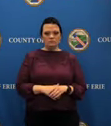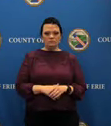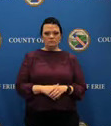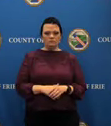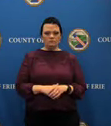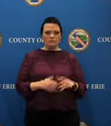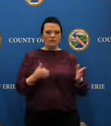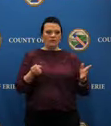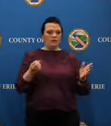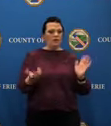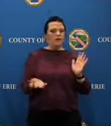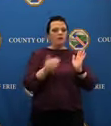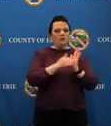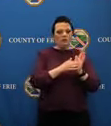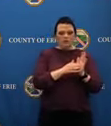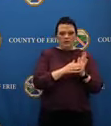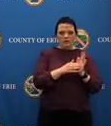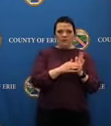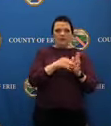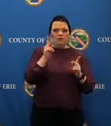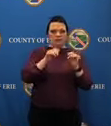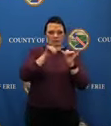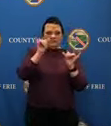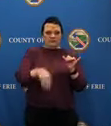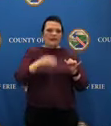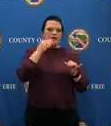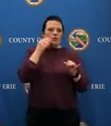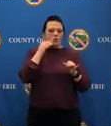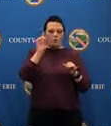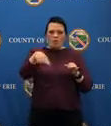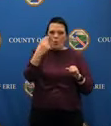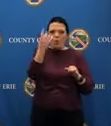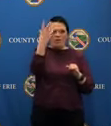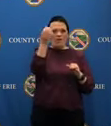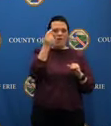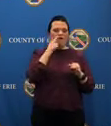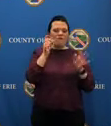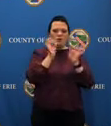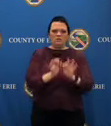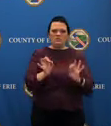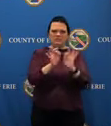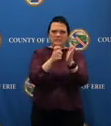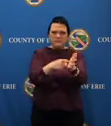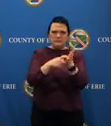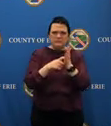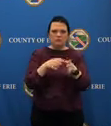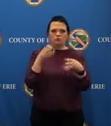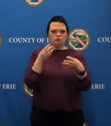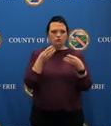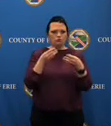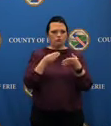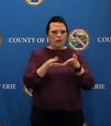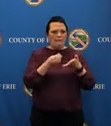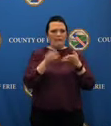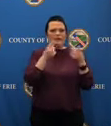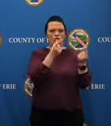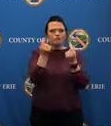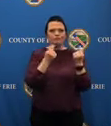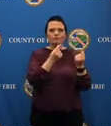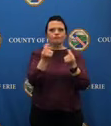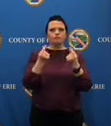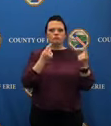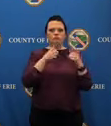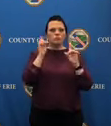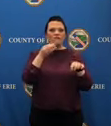So Doctor? again, we want people to stay home, just only go out for essential shopping and errands. That would be going to